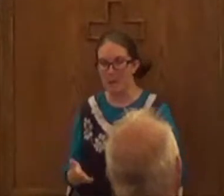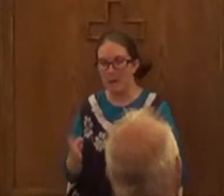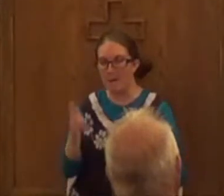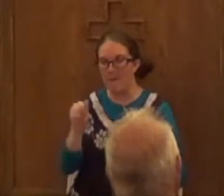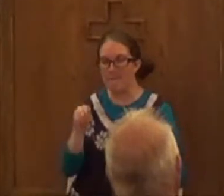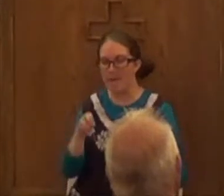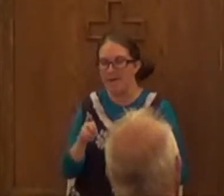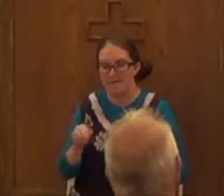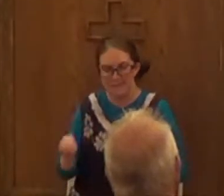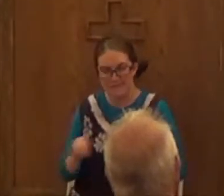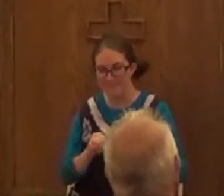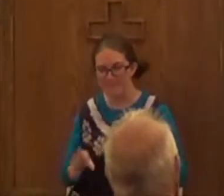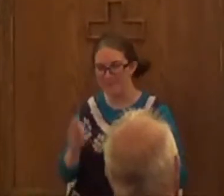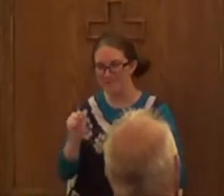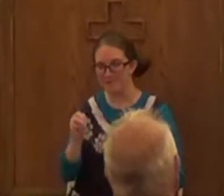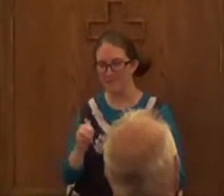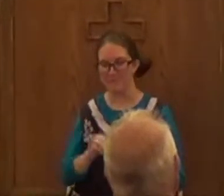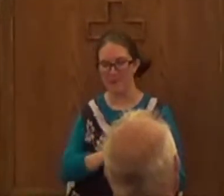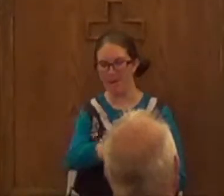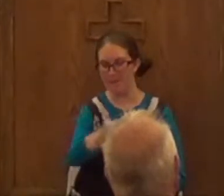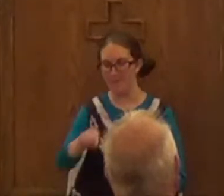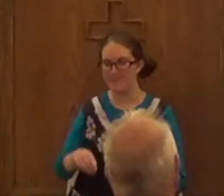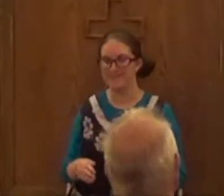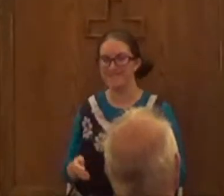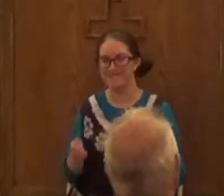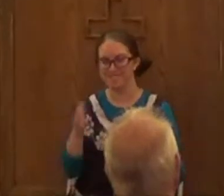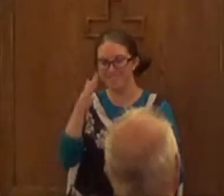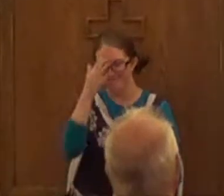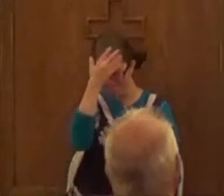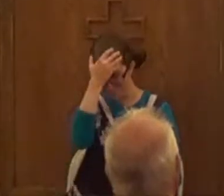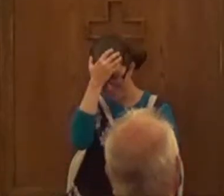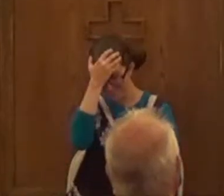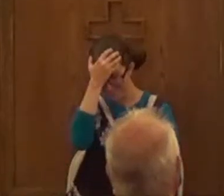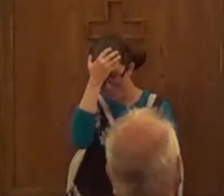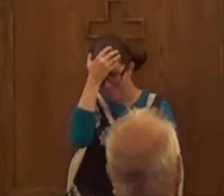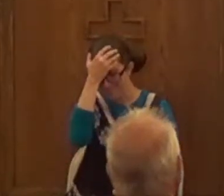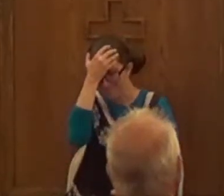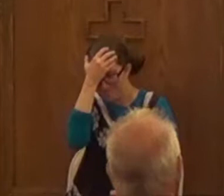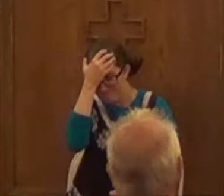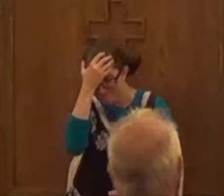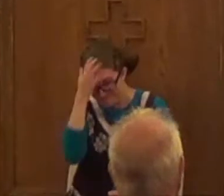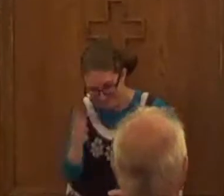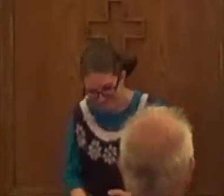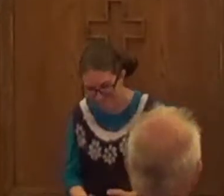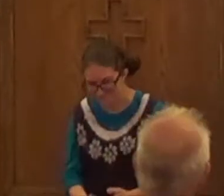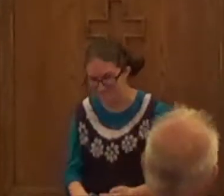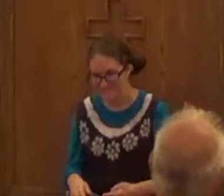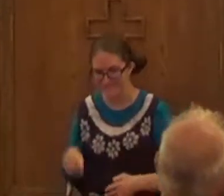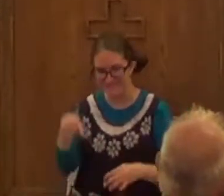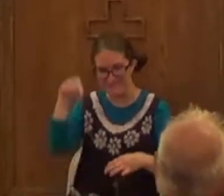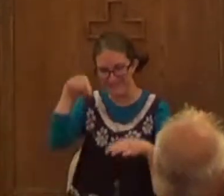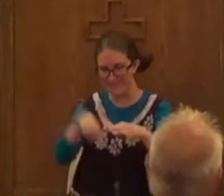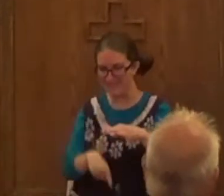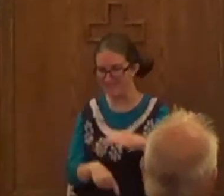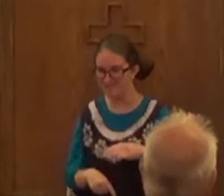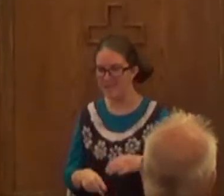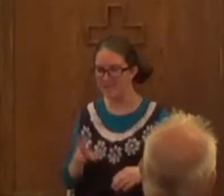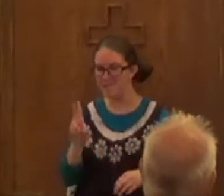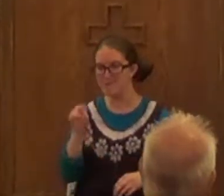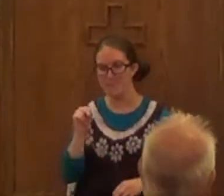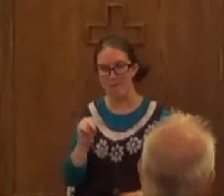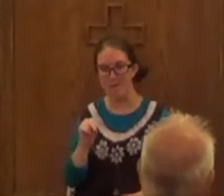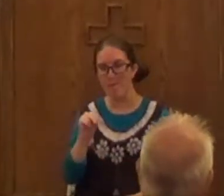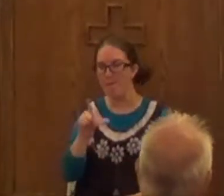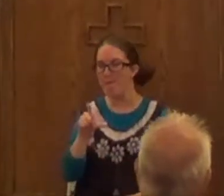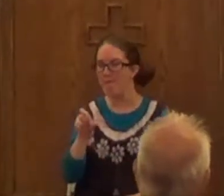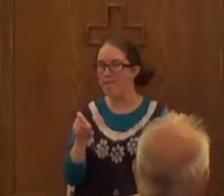some foam around. Now, keep in mind, I'm 5'2", and I'm 6 feet deep in this stuff, and there's no leverage on